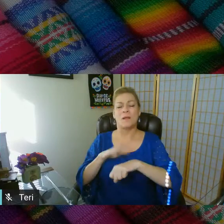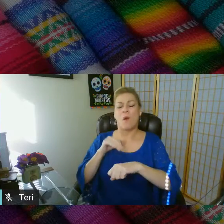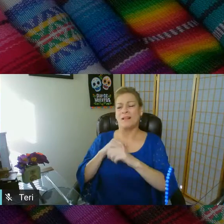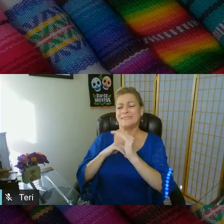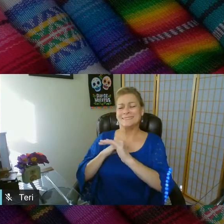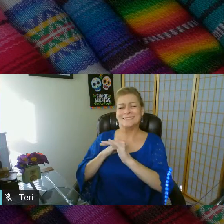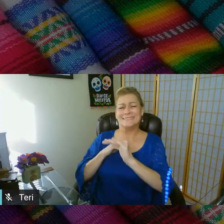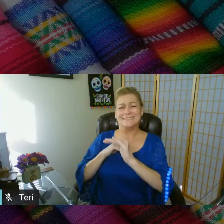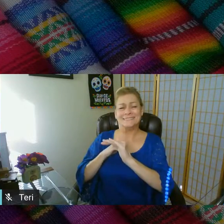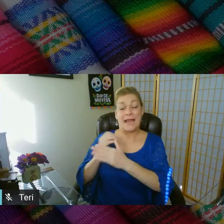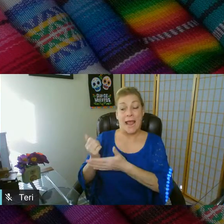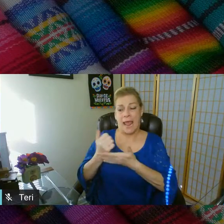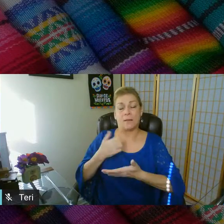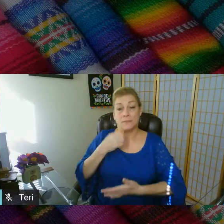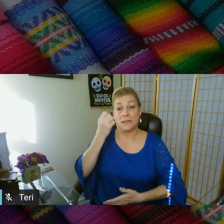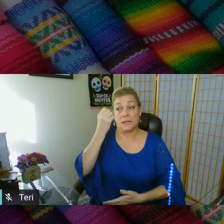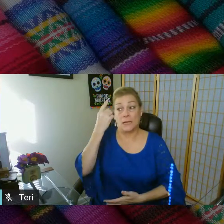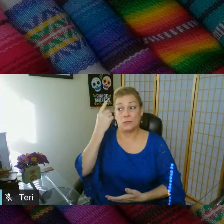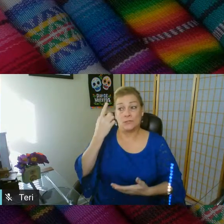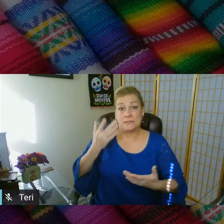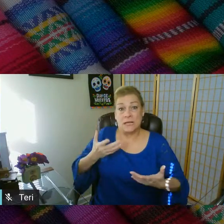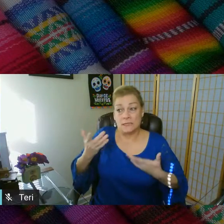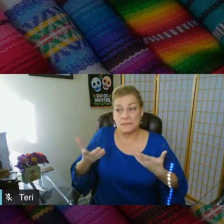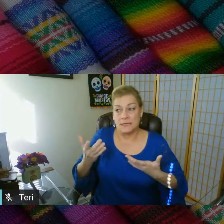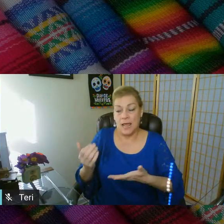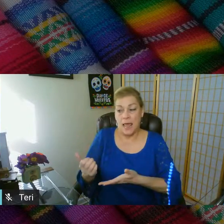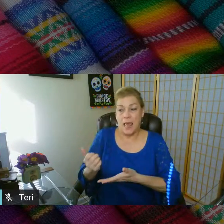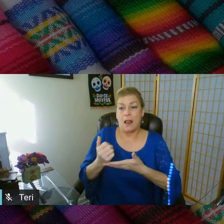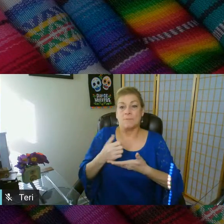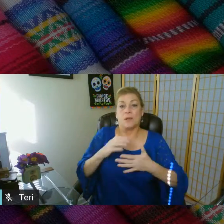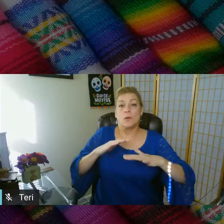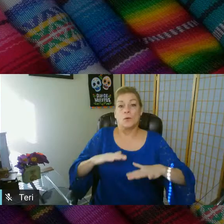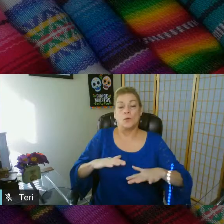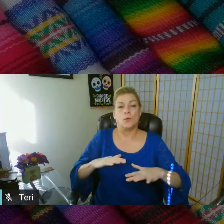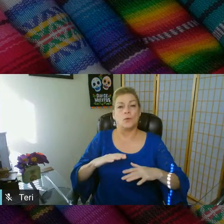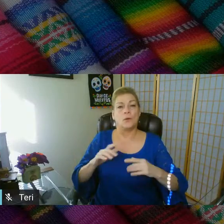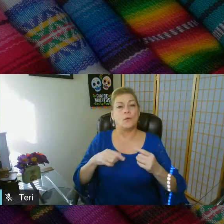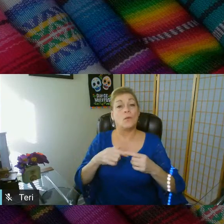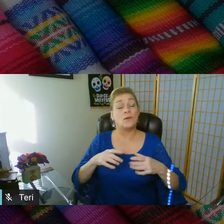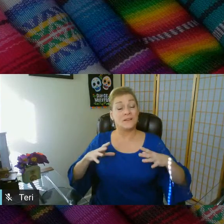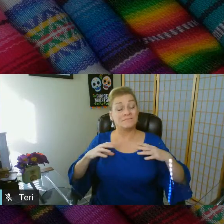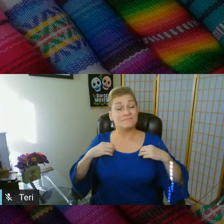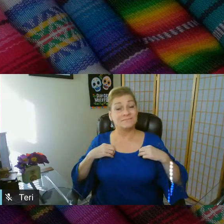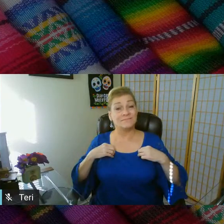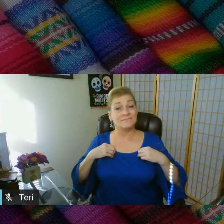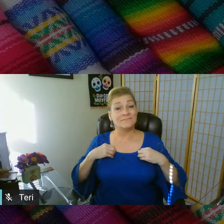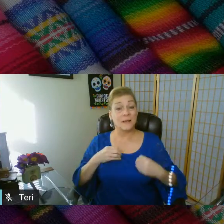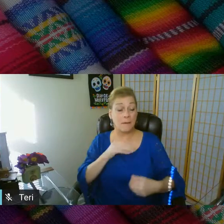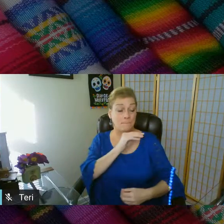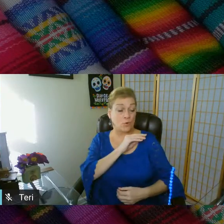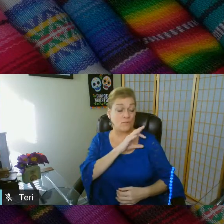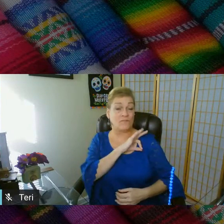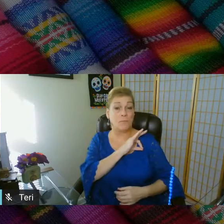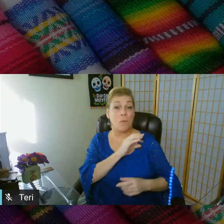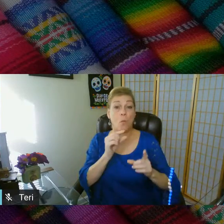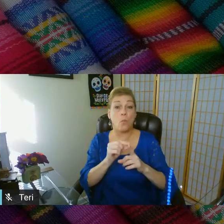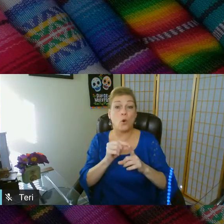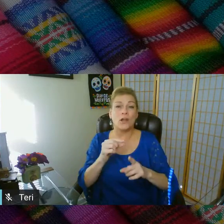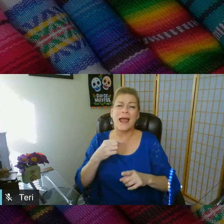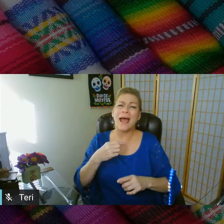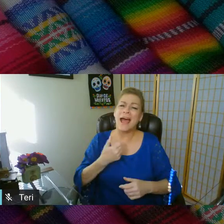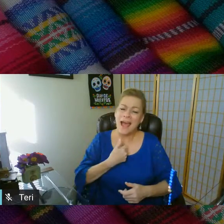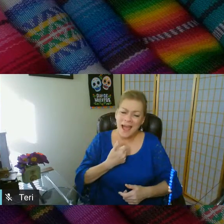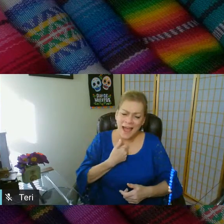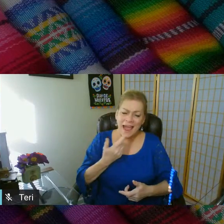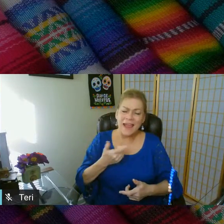That when we step into Myrtle Fillmore's words, I am a child of God, therefore I do not inherit sickness, that we can